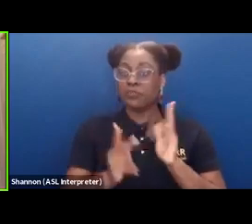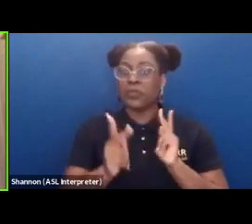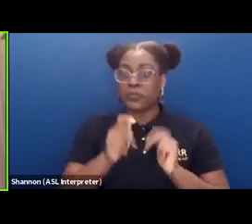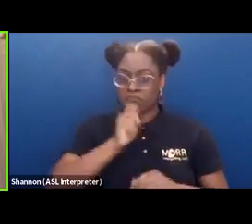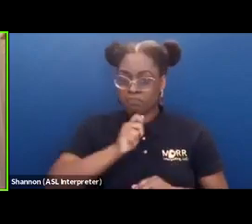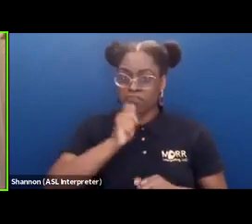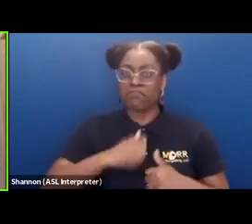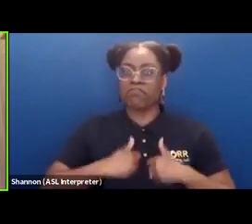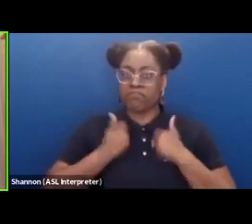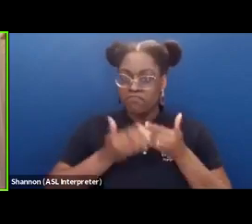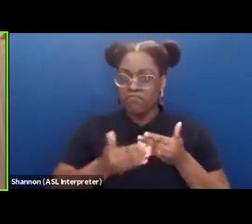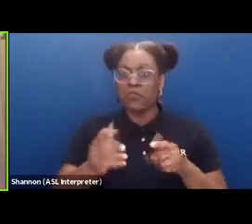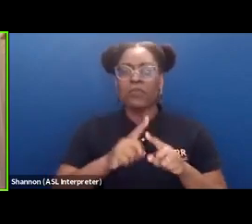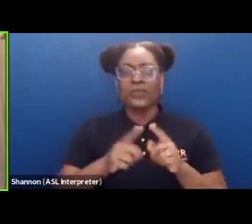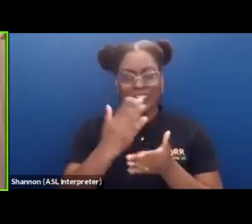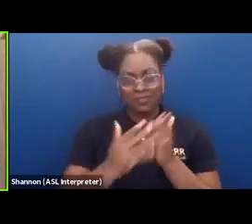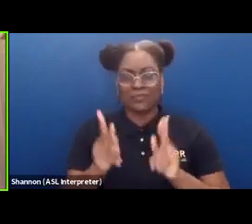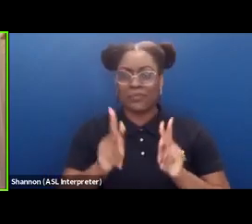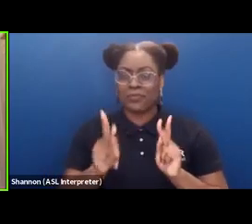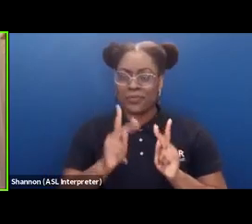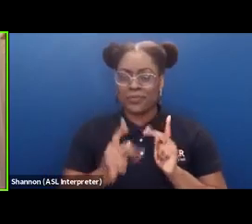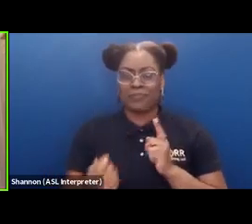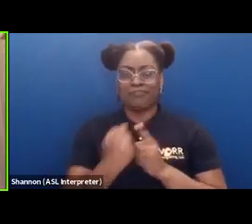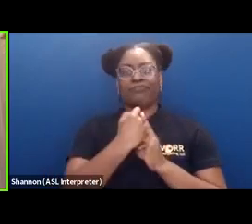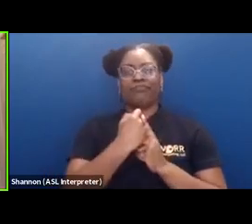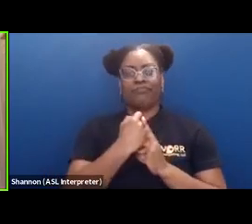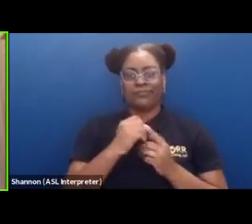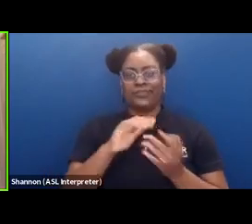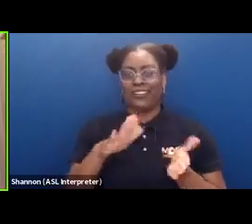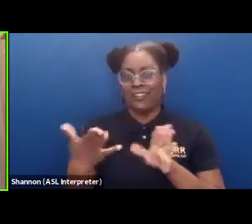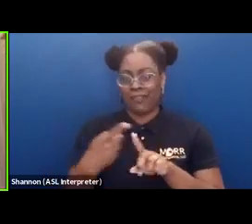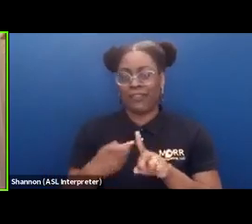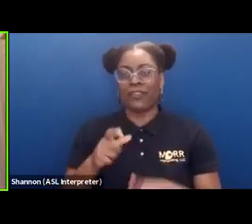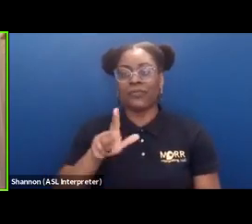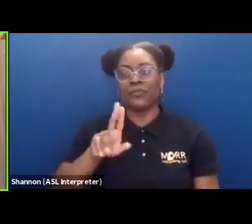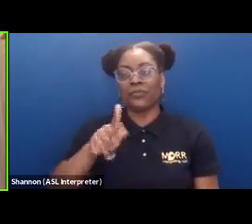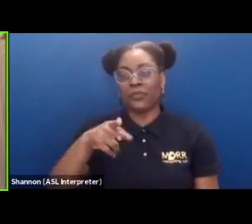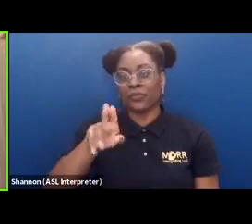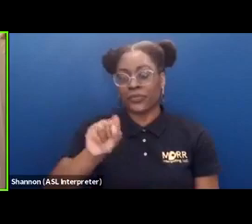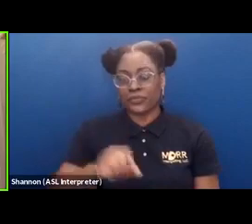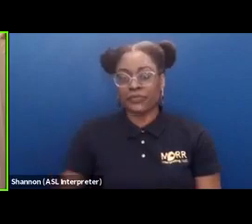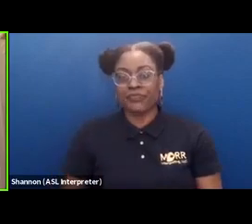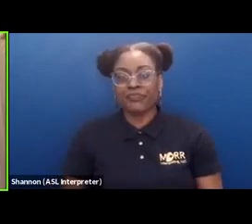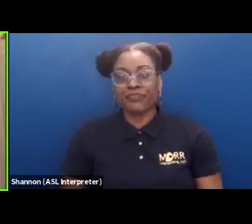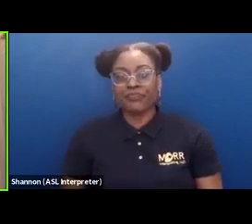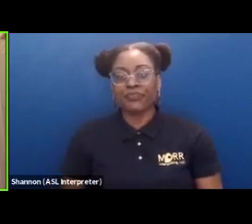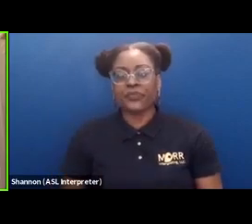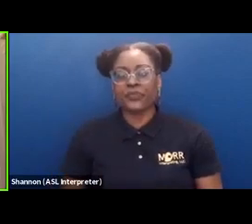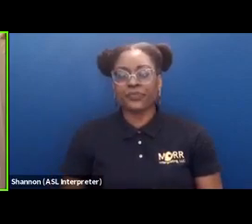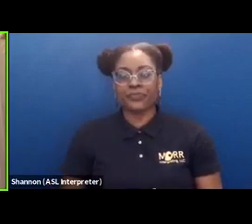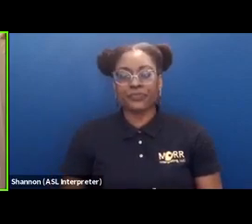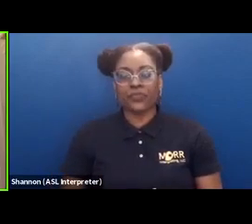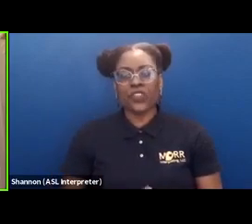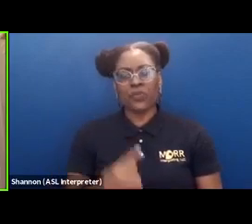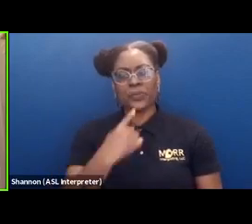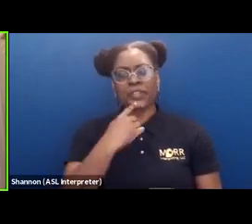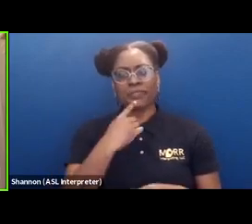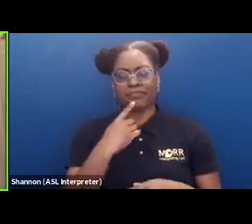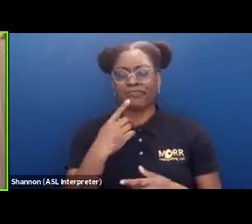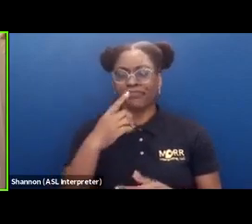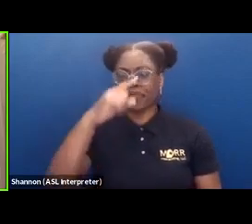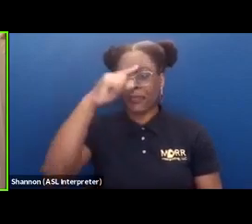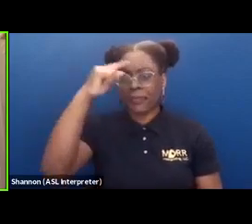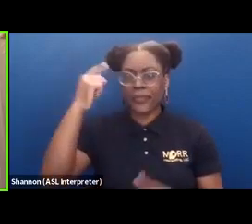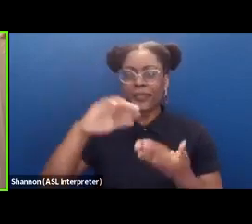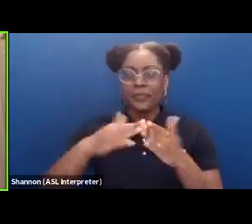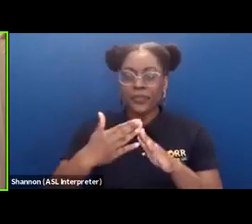that is white disability rights folks. I will say that Black people in specific responses, or the Black community's responses